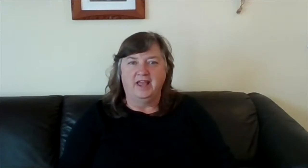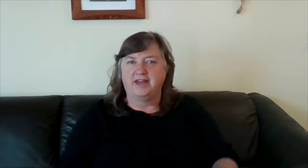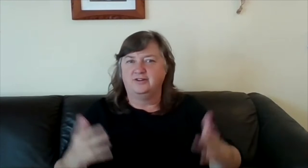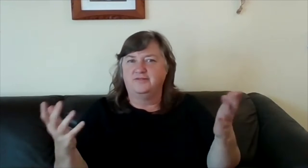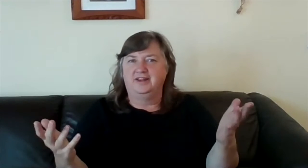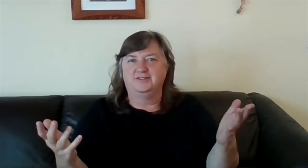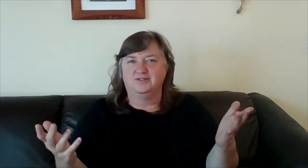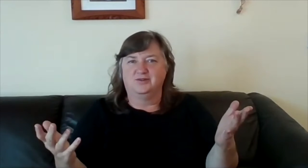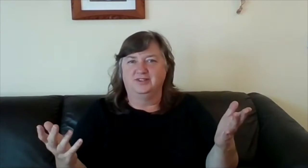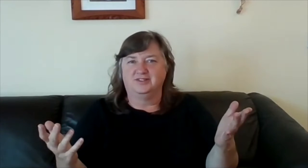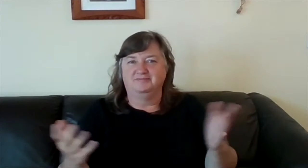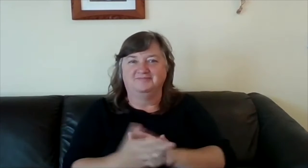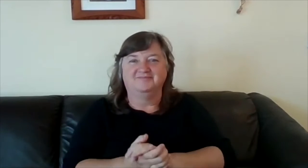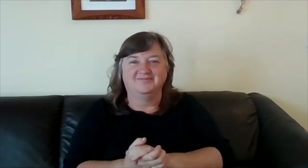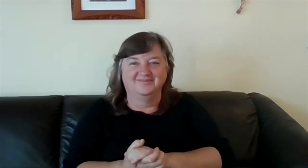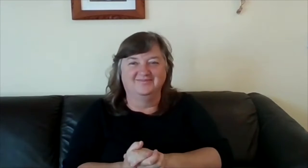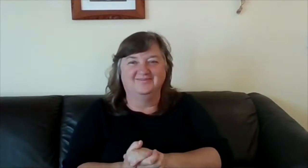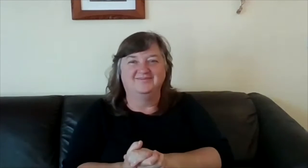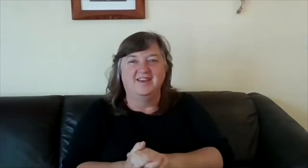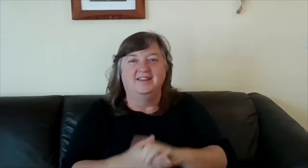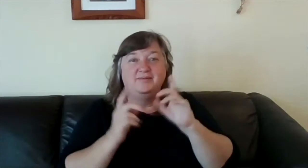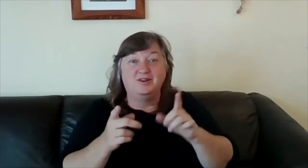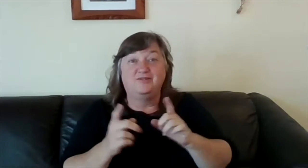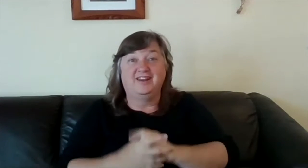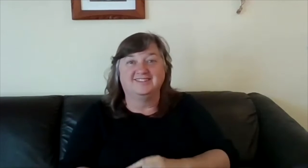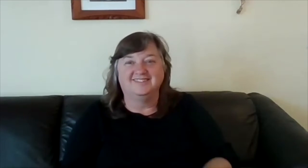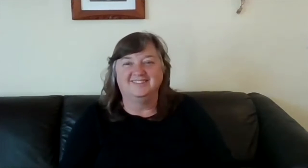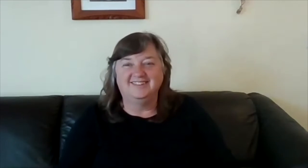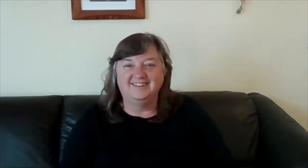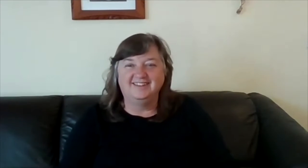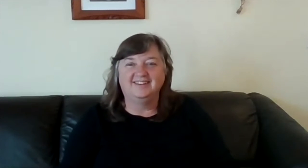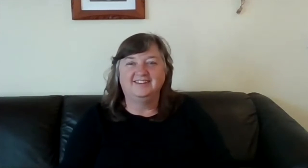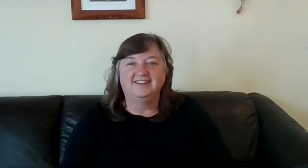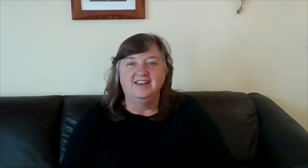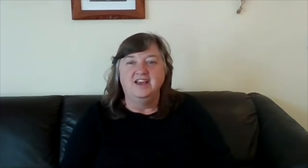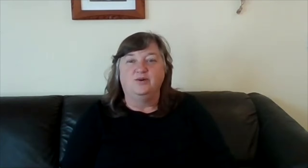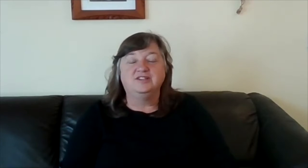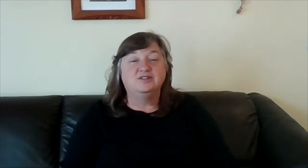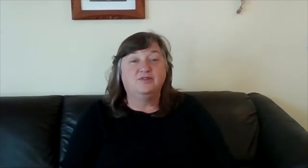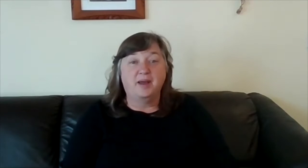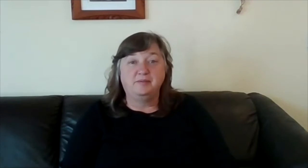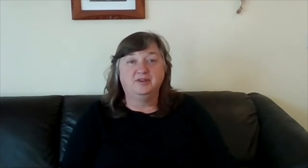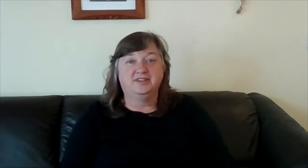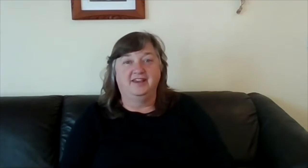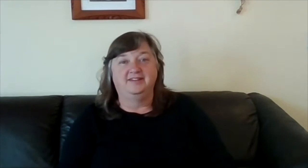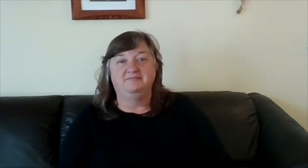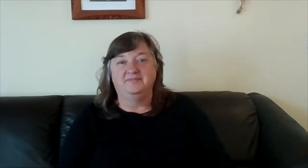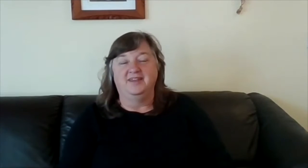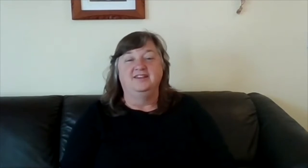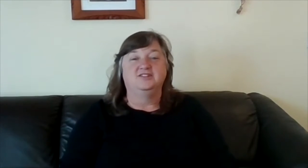I don't know if that answers your question. Let me know if it hasn't. Question for happy birthday.